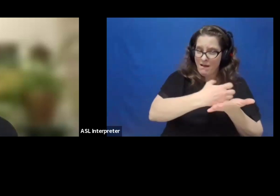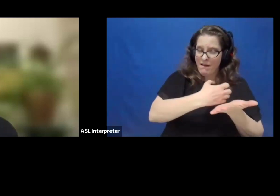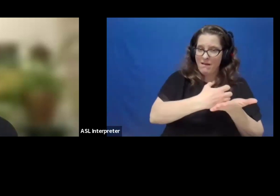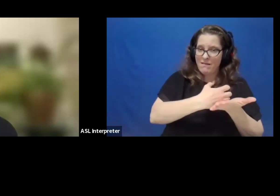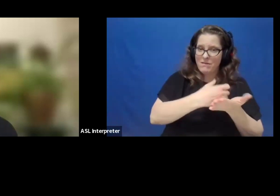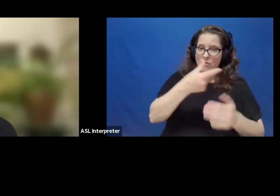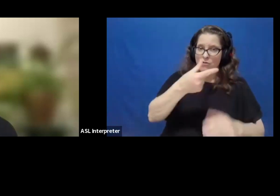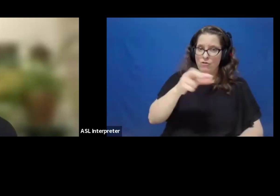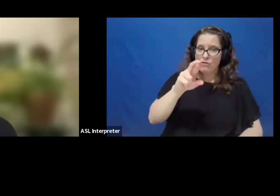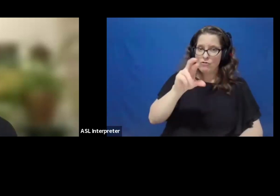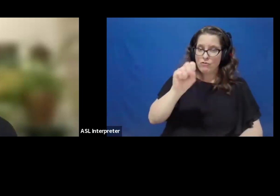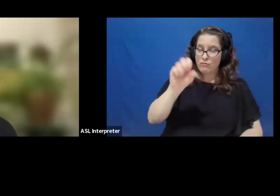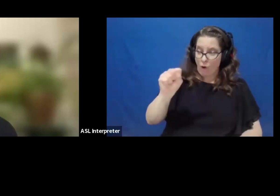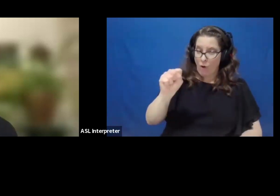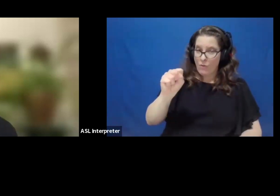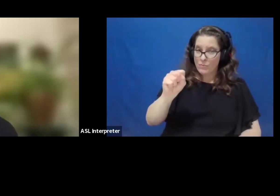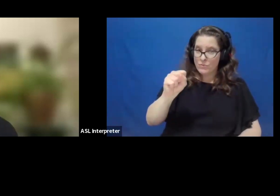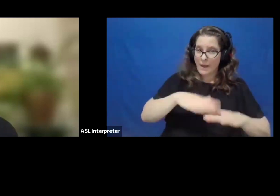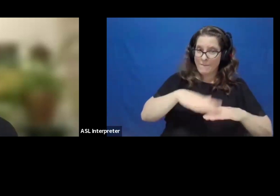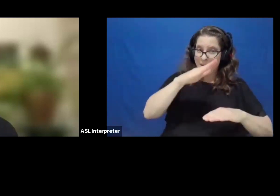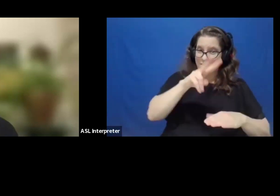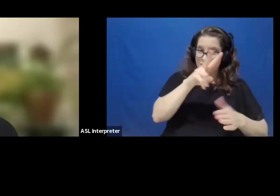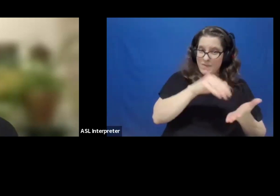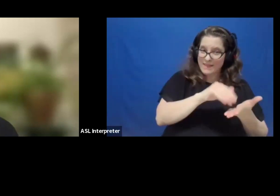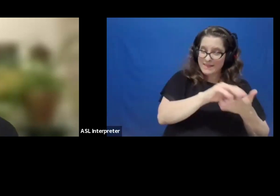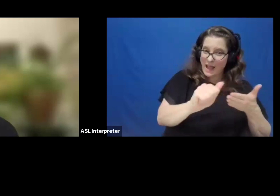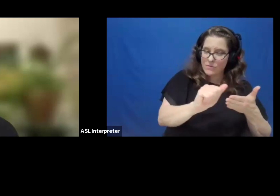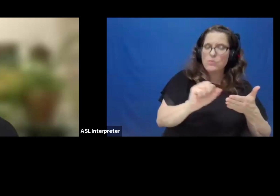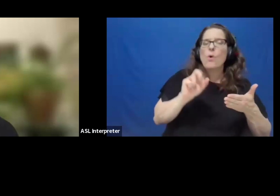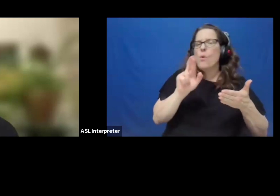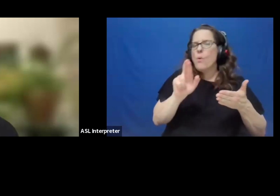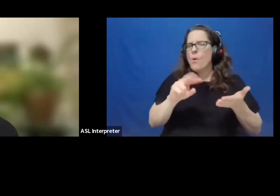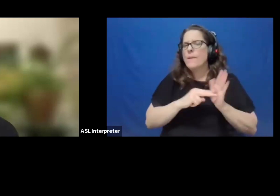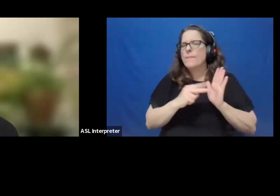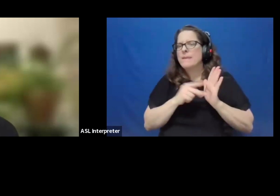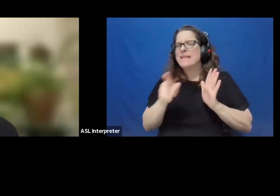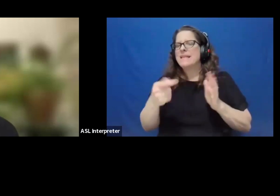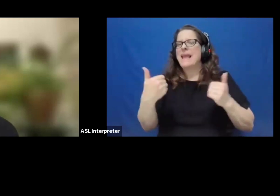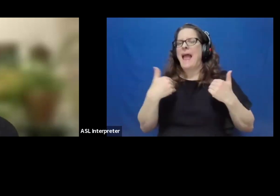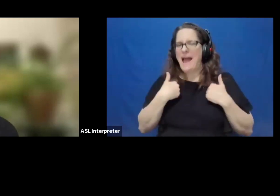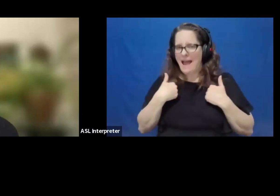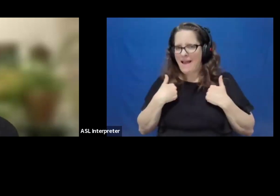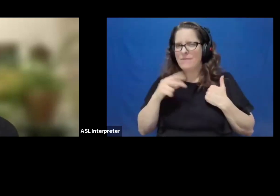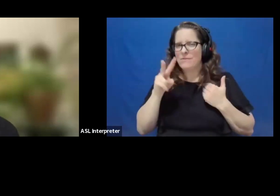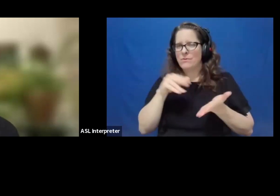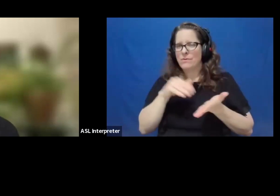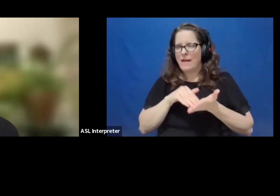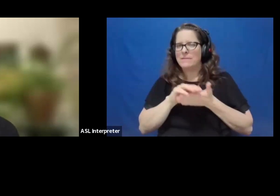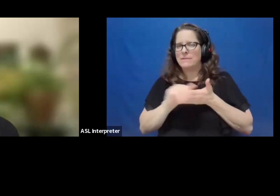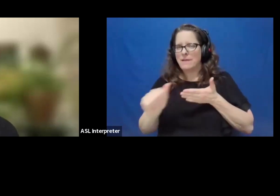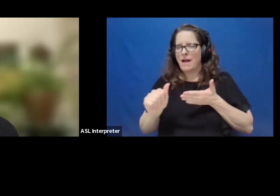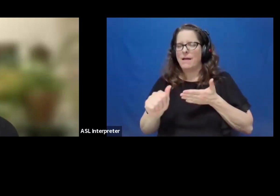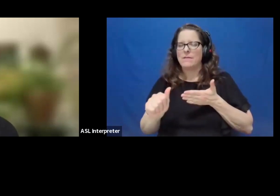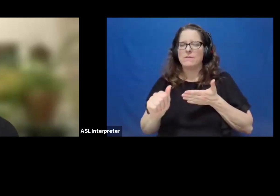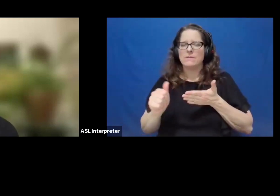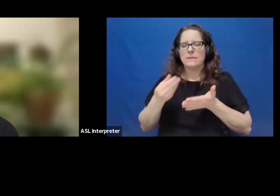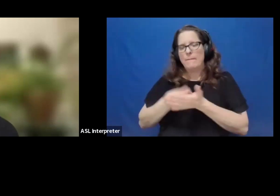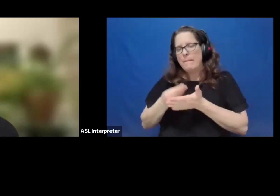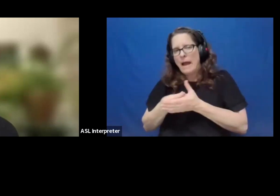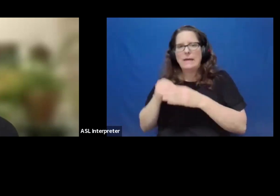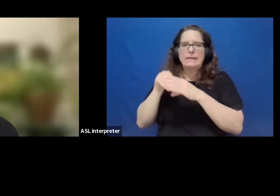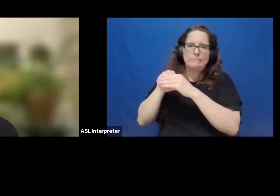a month, or that he's got more than $2,000 a month in assets like money in